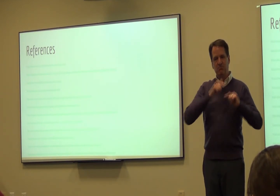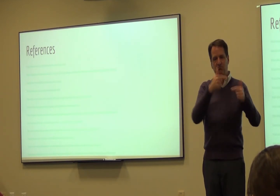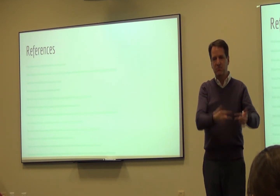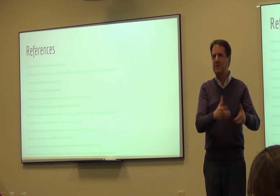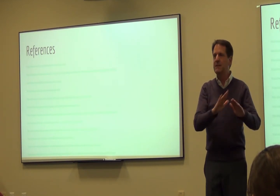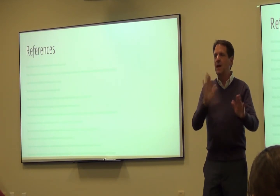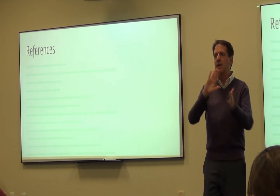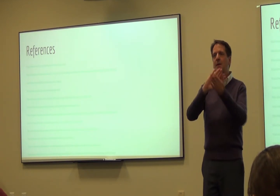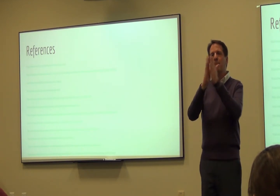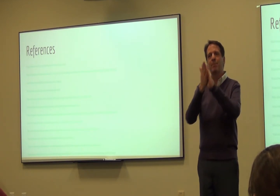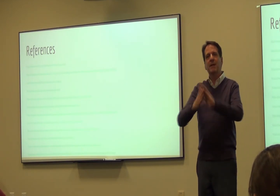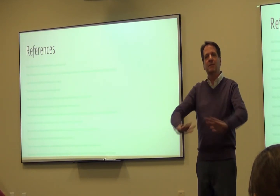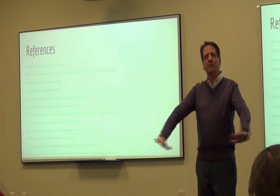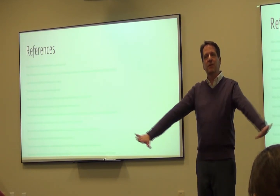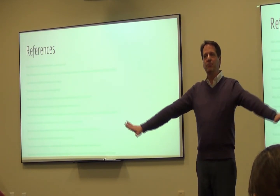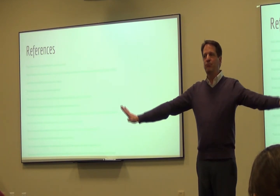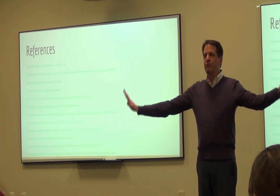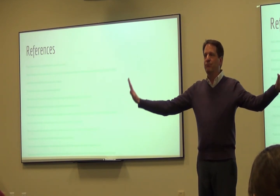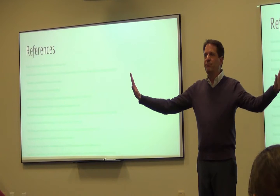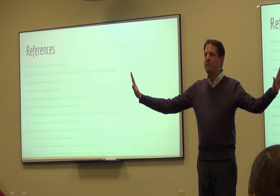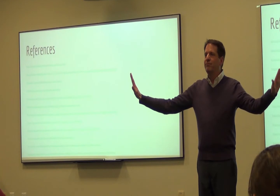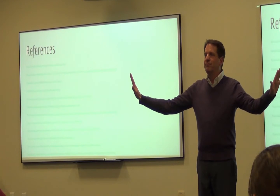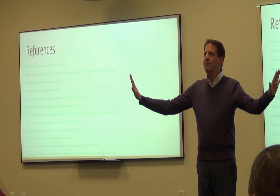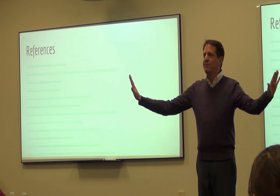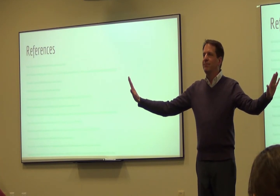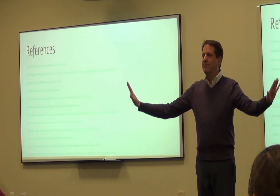So, and then they'll be able to turn it over and it'll be a nice, peaceful transition.